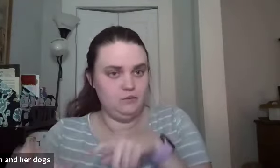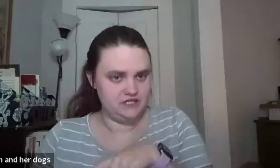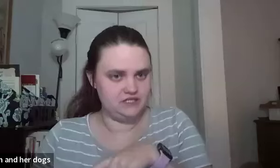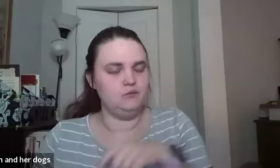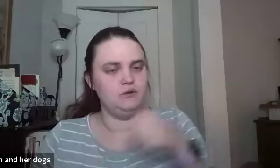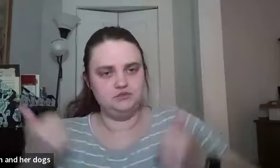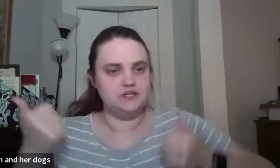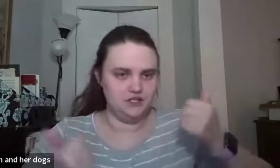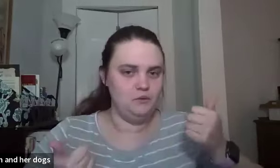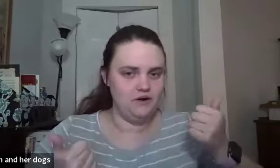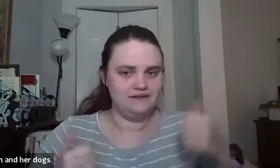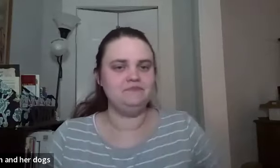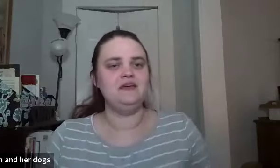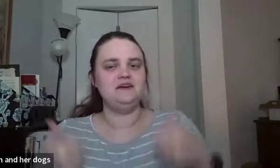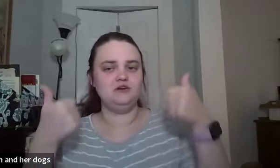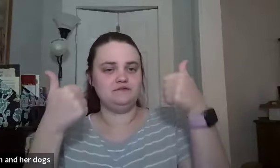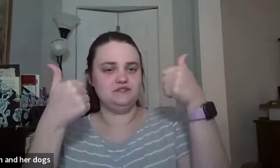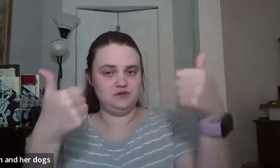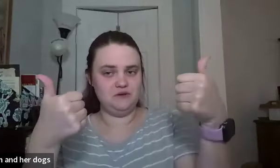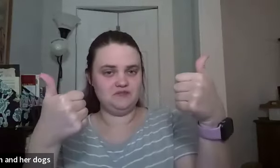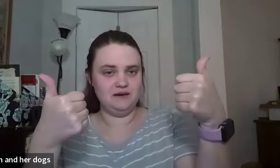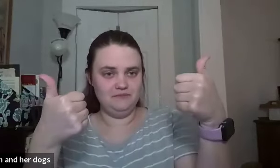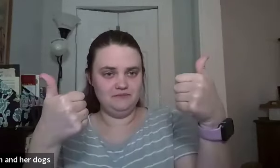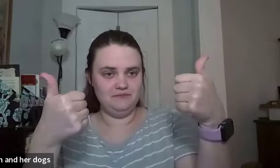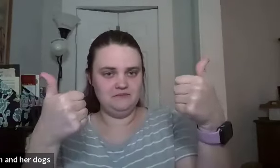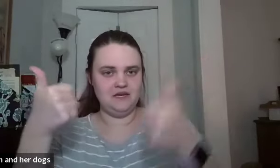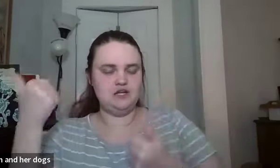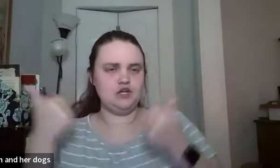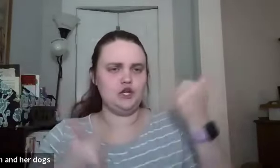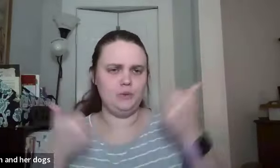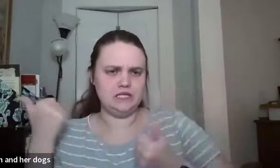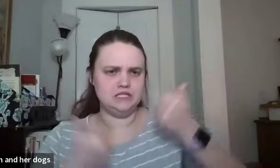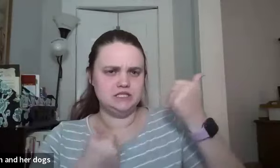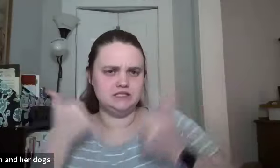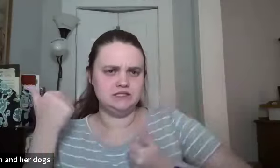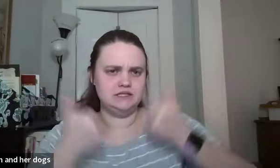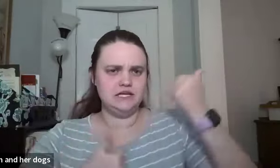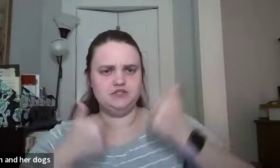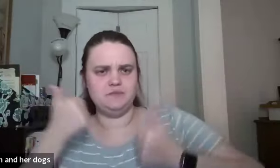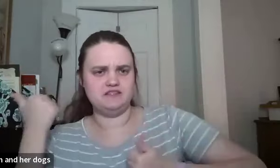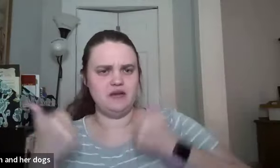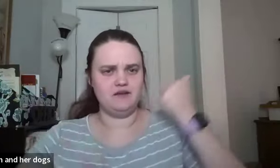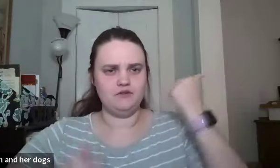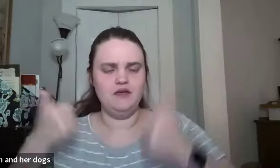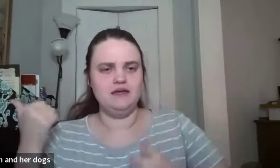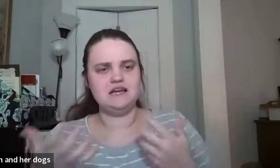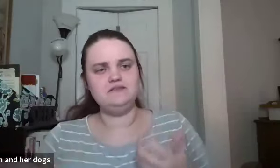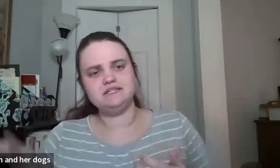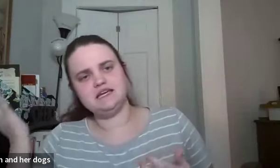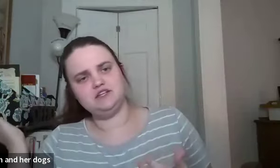witch, like which one do you want? You have two thumbs up and you're going to go which. And you just bounce them back and forth. It's kind of like saying, do you